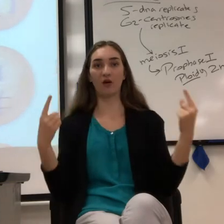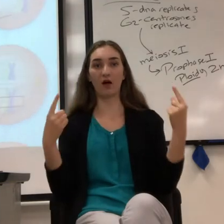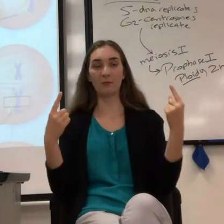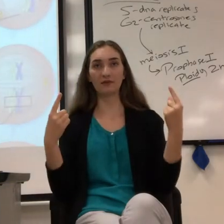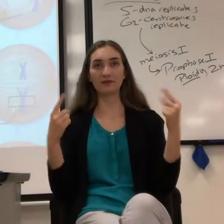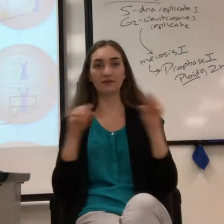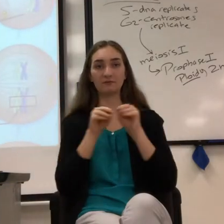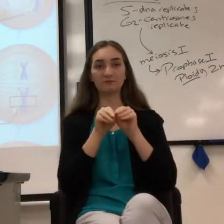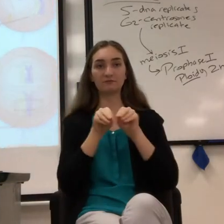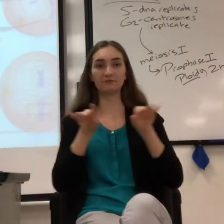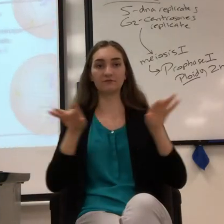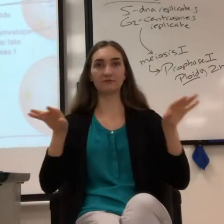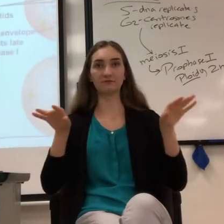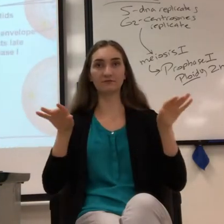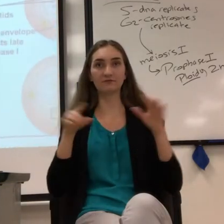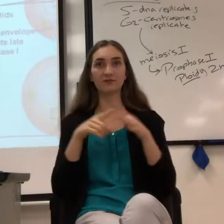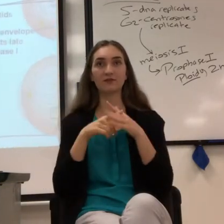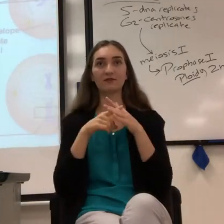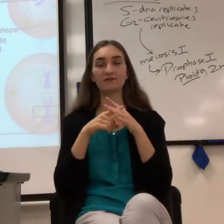prophase.